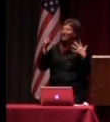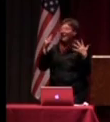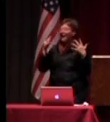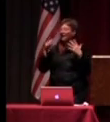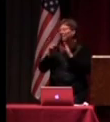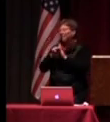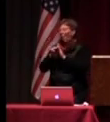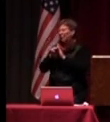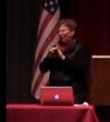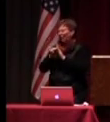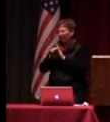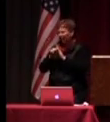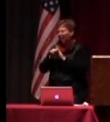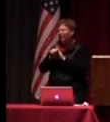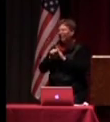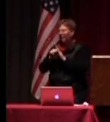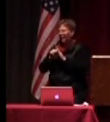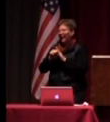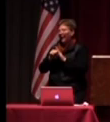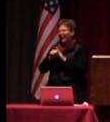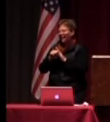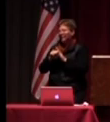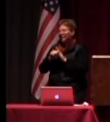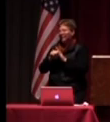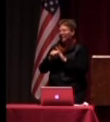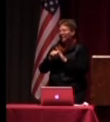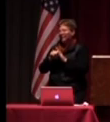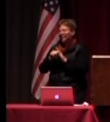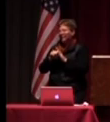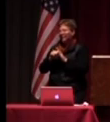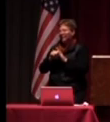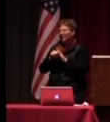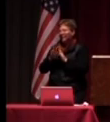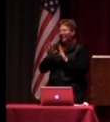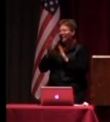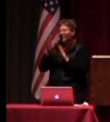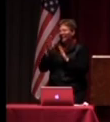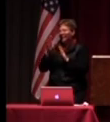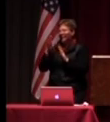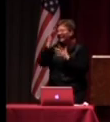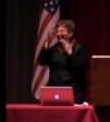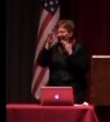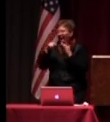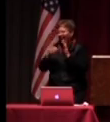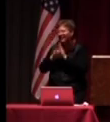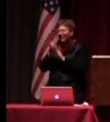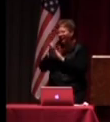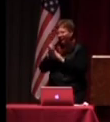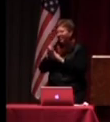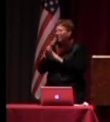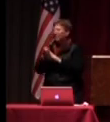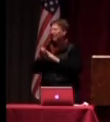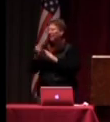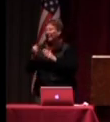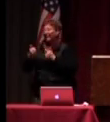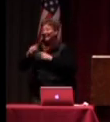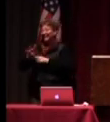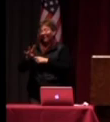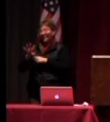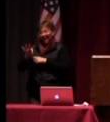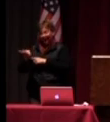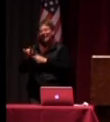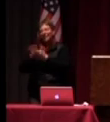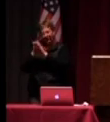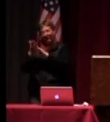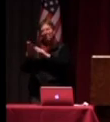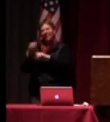model of charisma and glory that had developed in the West over the course of the 18th century. In 1799, these things brought him to power.